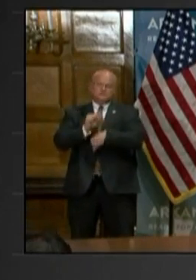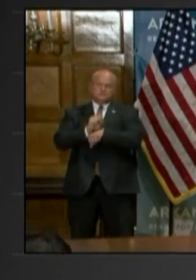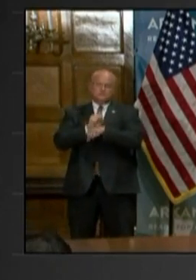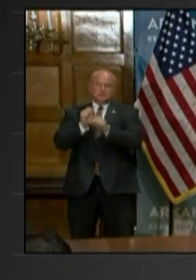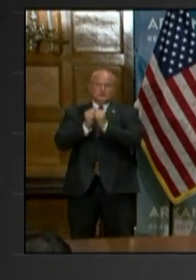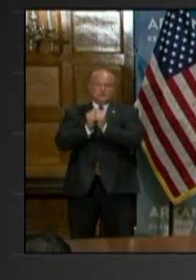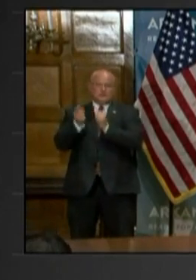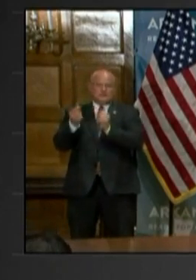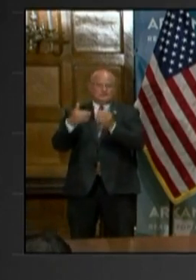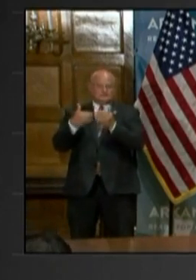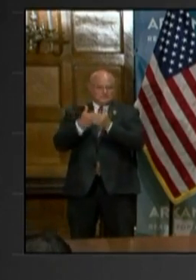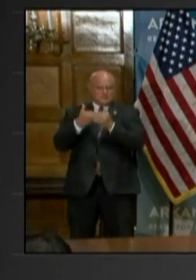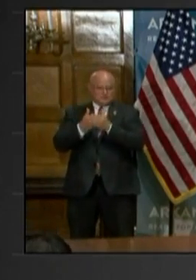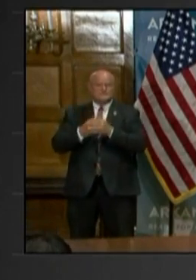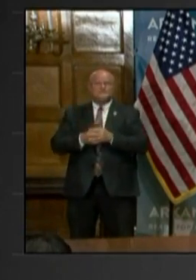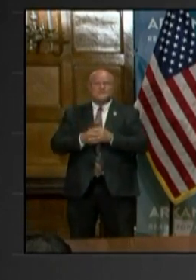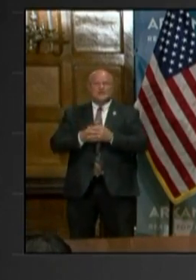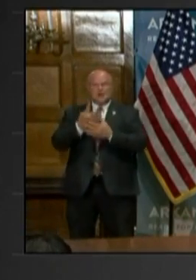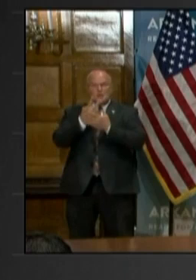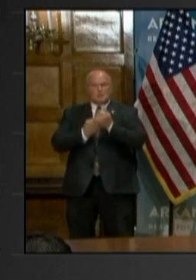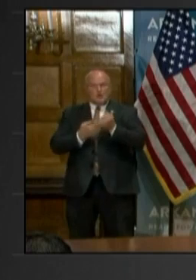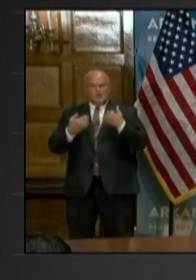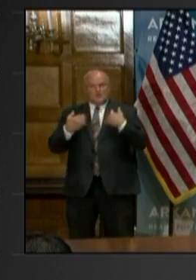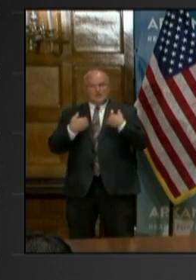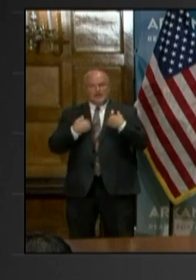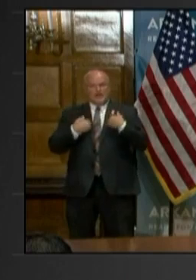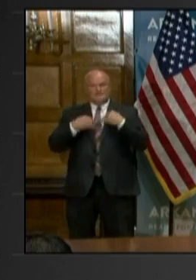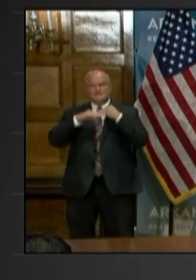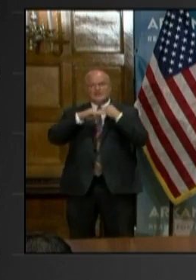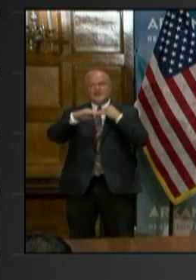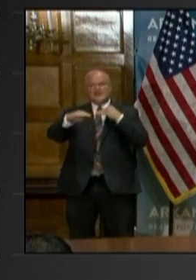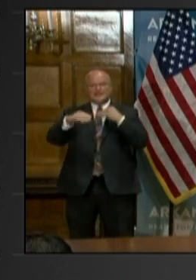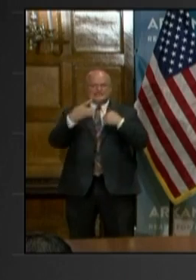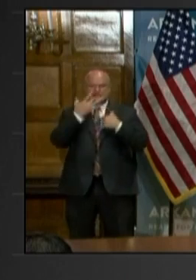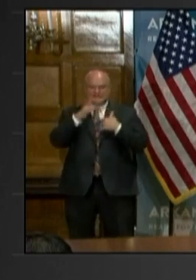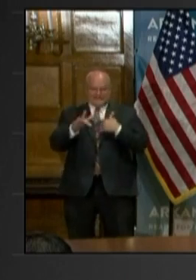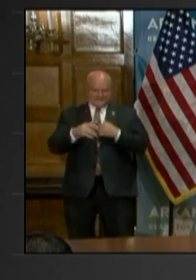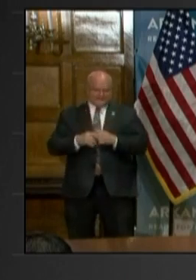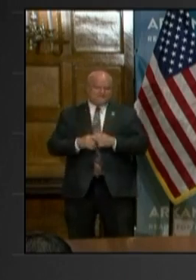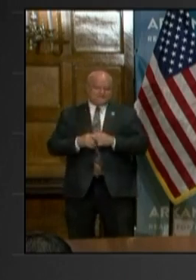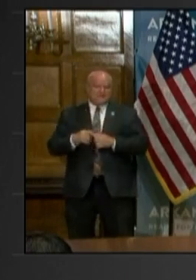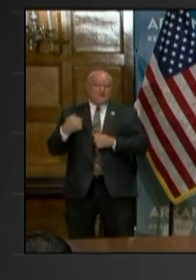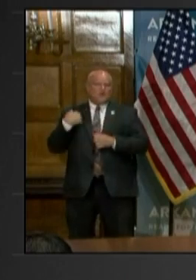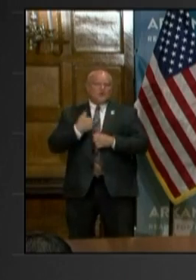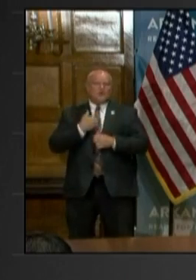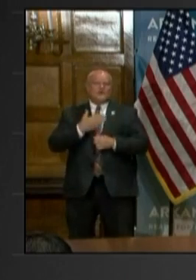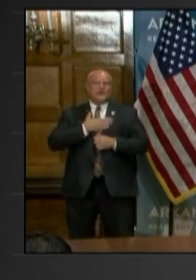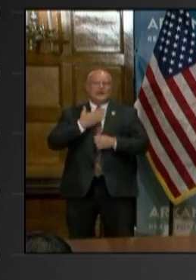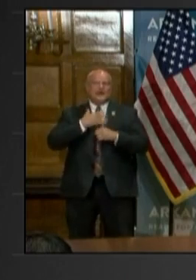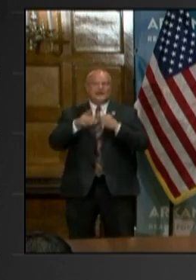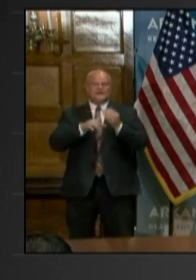with them closely. Now, fortunately, you can see both of them have flattened out a bit. So